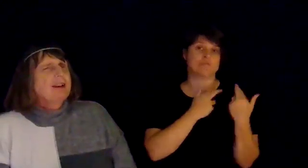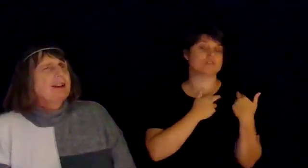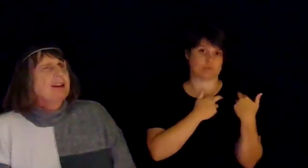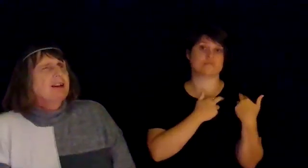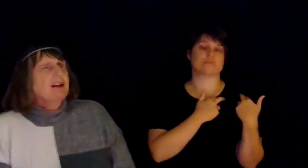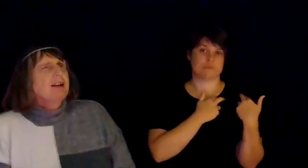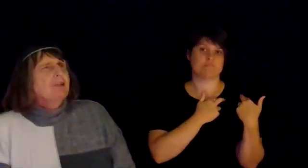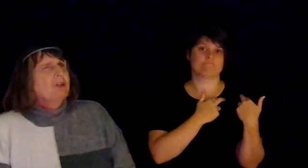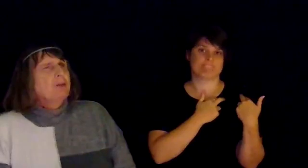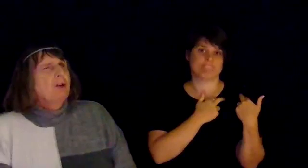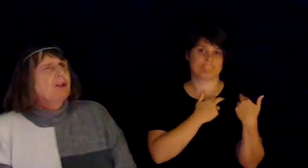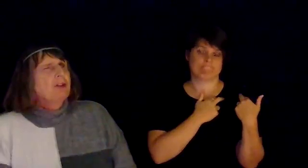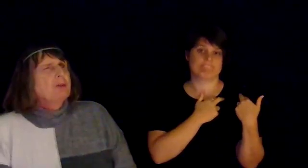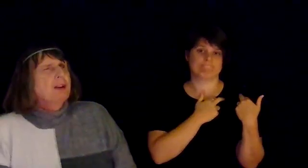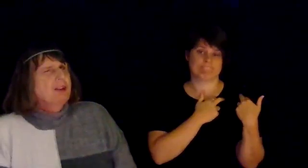take